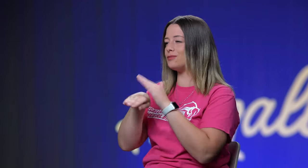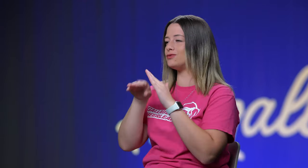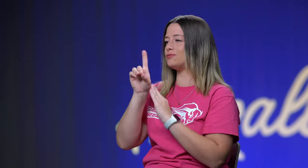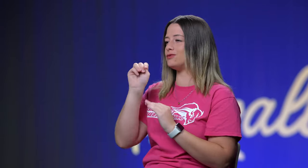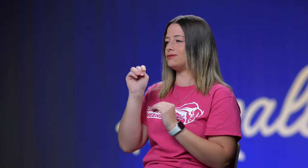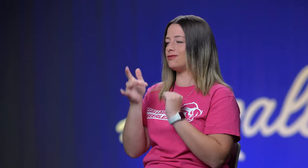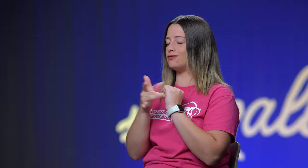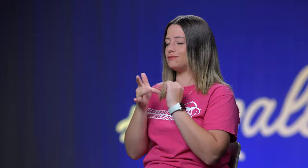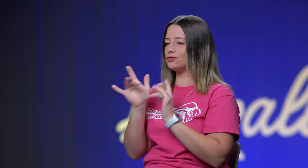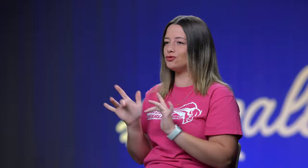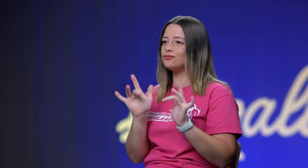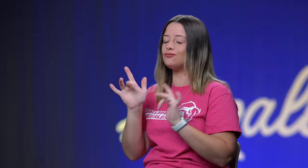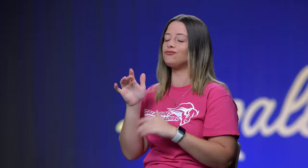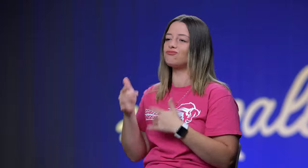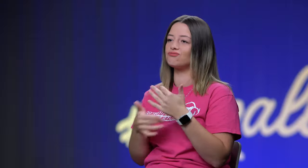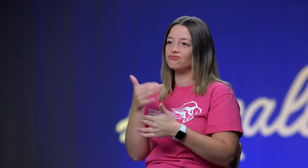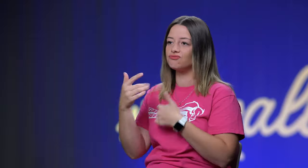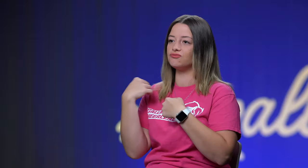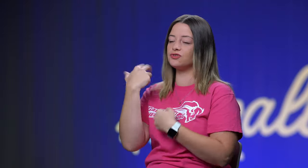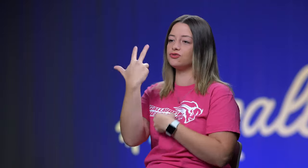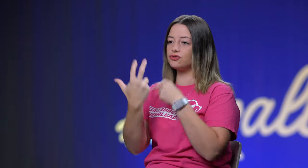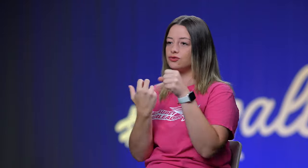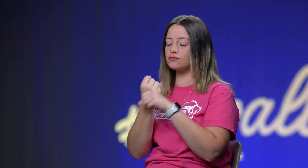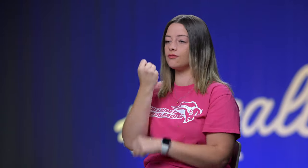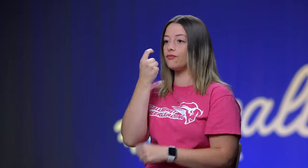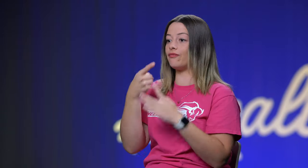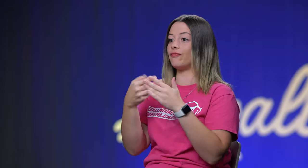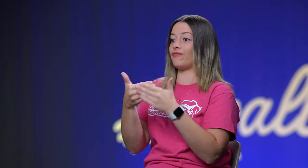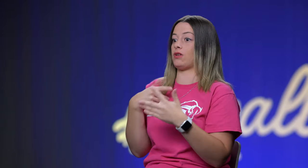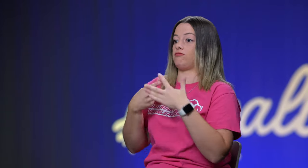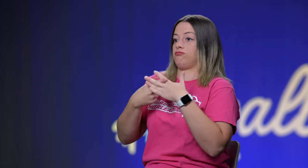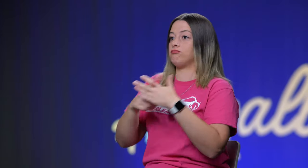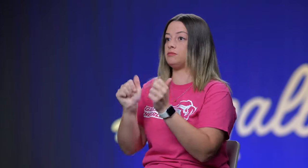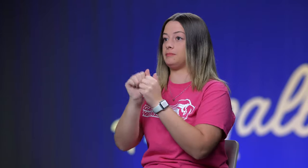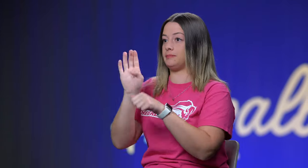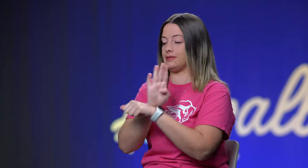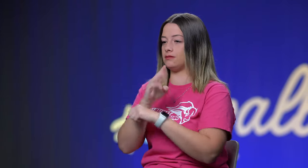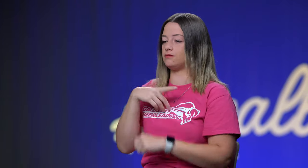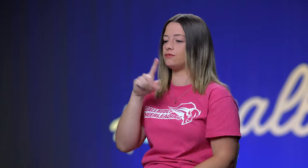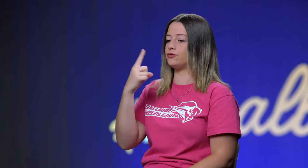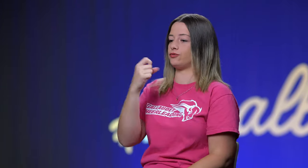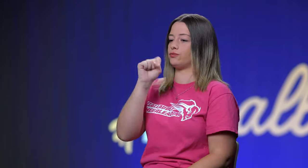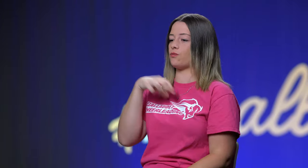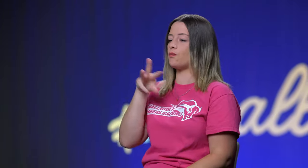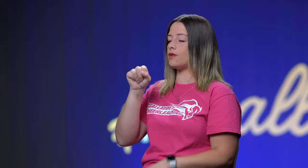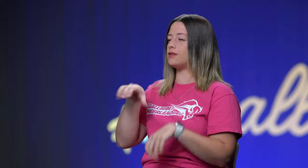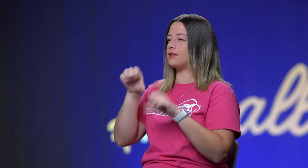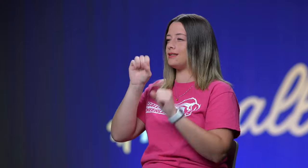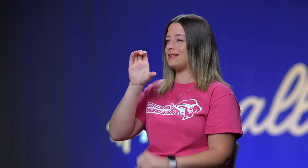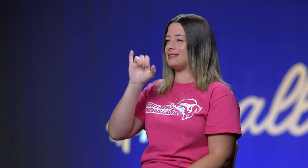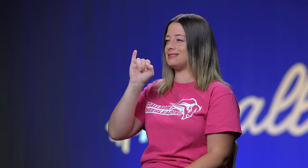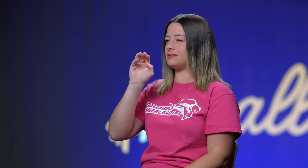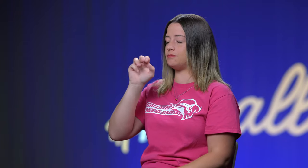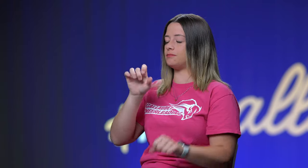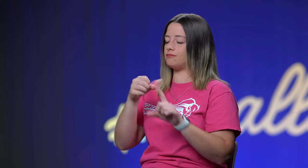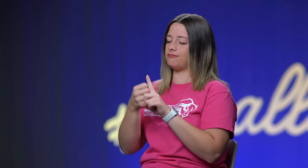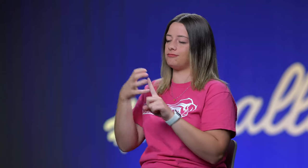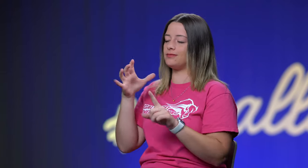business technology for computers. Before I started my business courses, I started my first semester in the CIMT program,